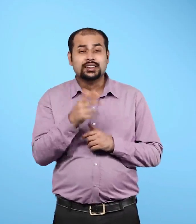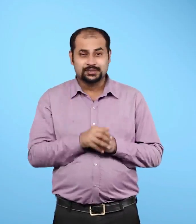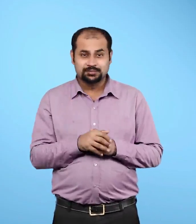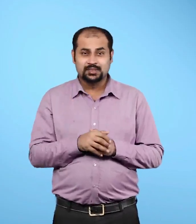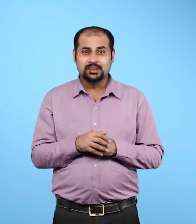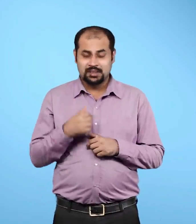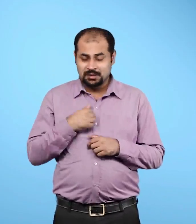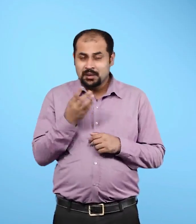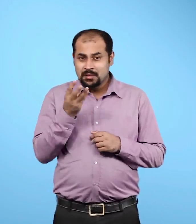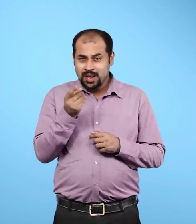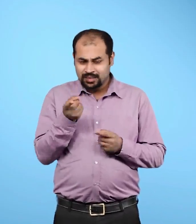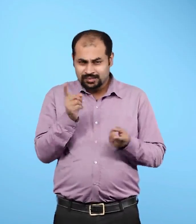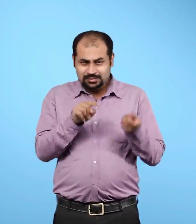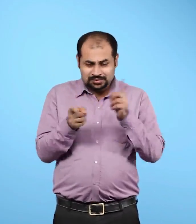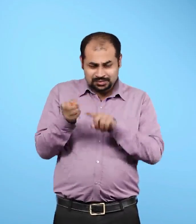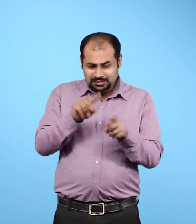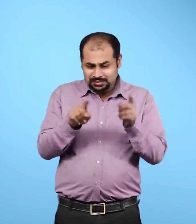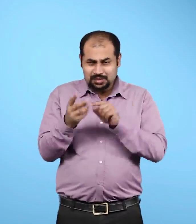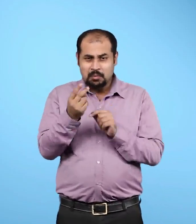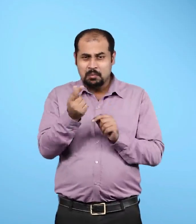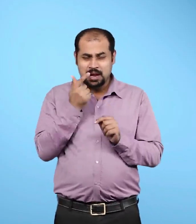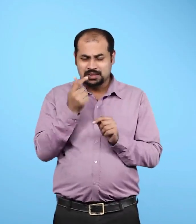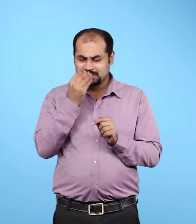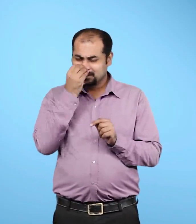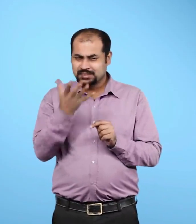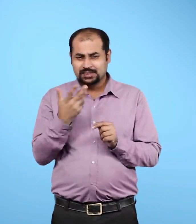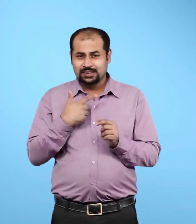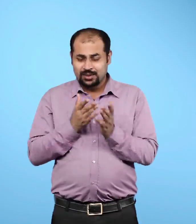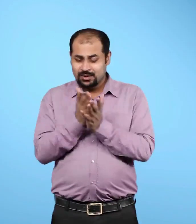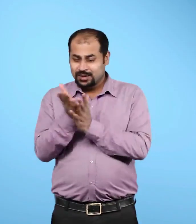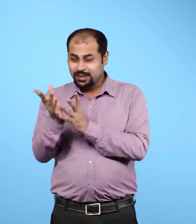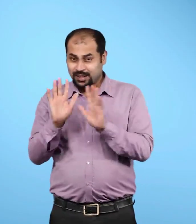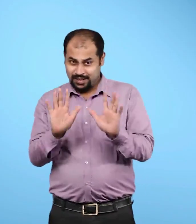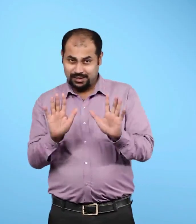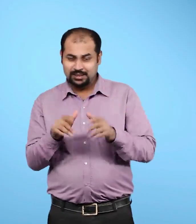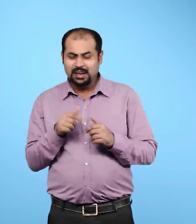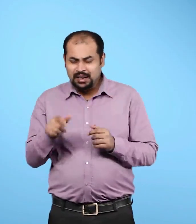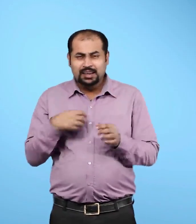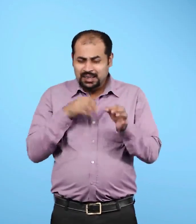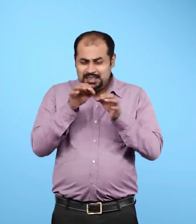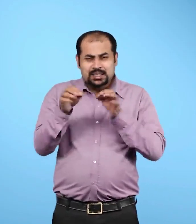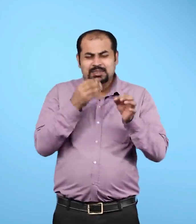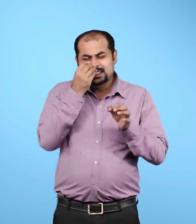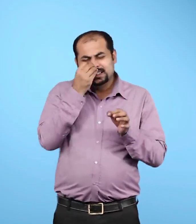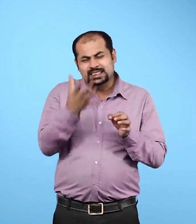is saying, "I can do it very fast in another way. Simple.